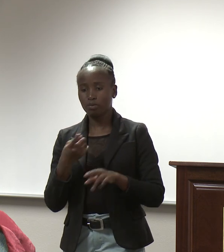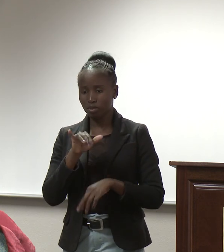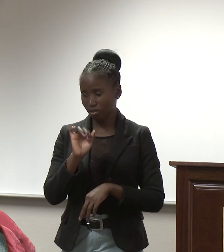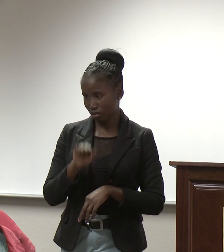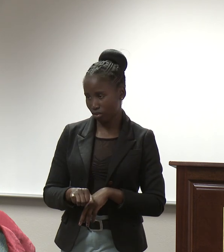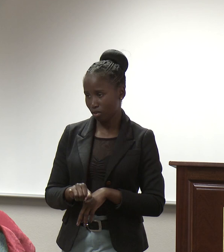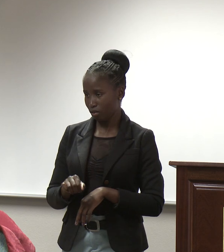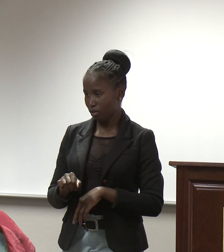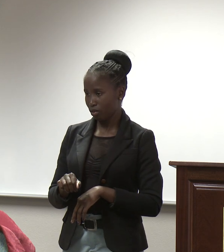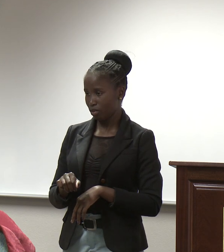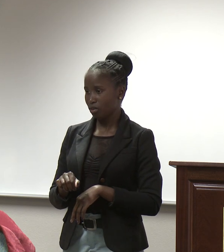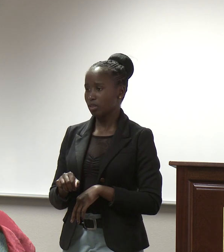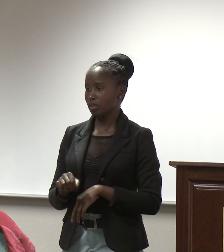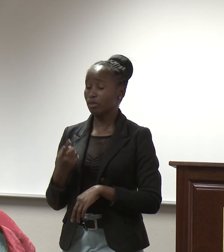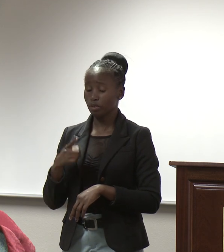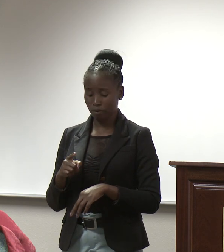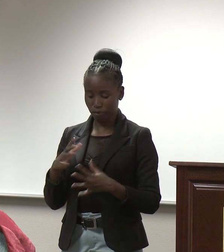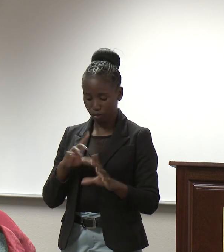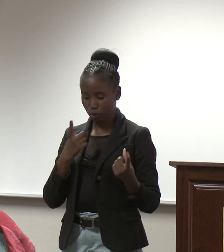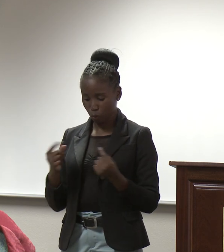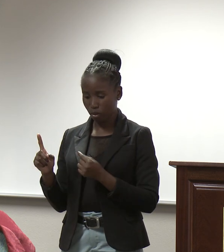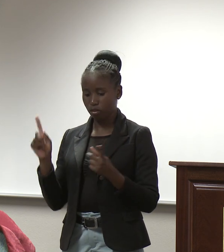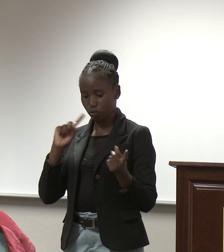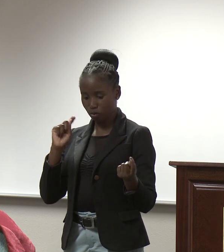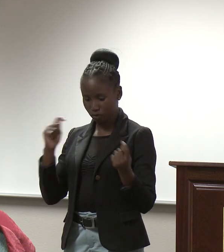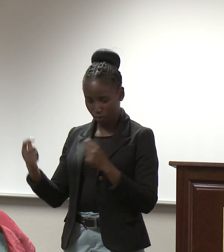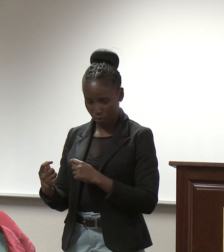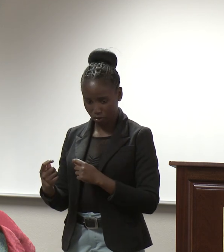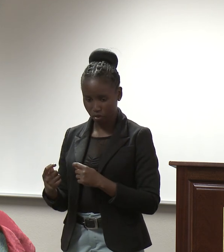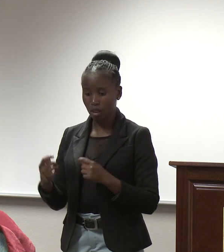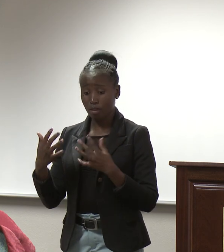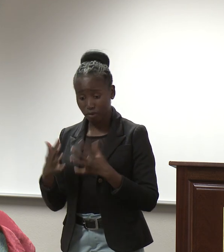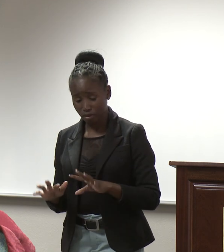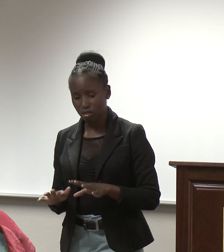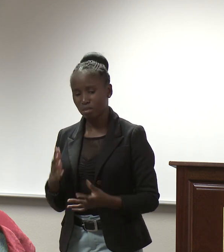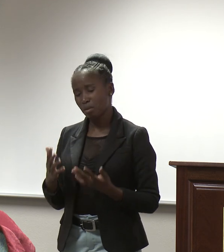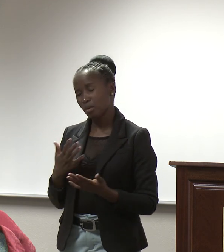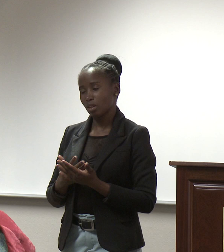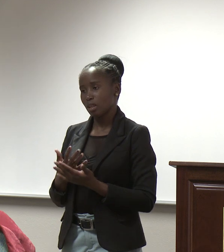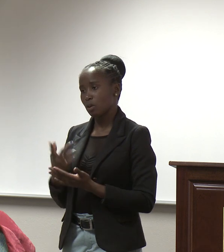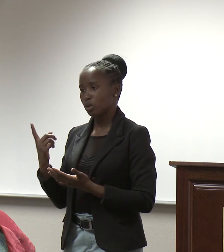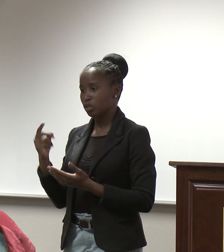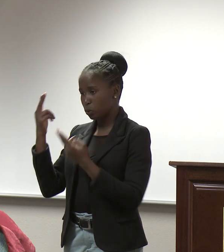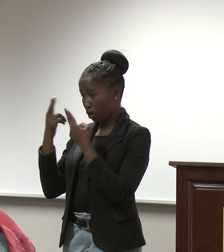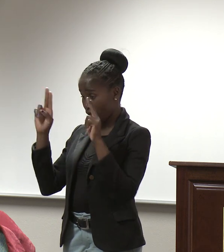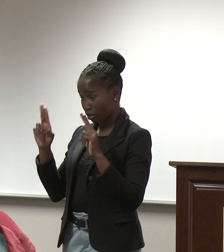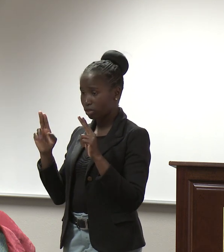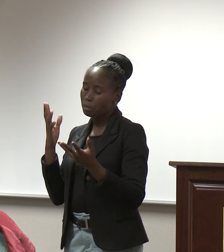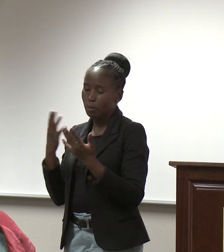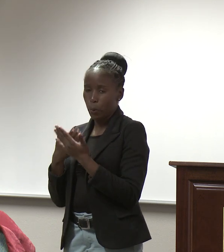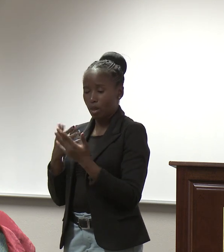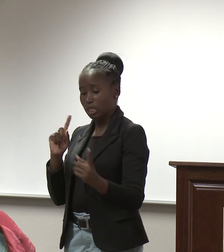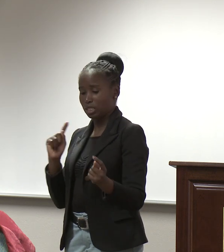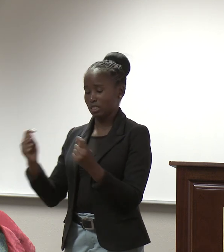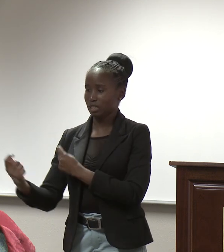transformation. And after that epistemic transformation, probably the university won't be the same as we know